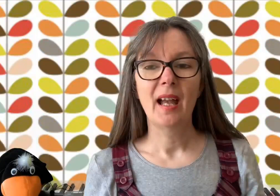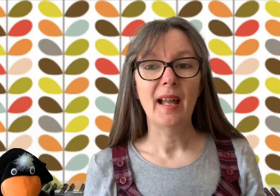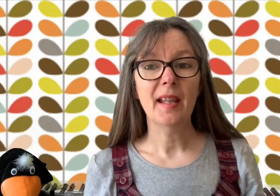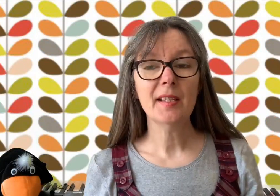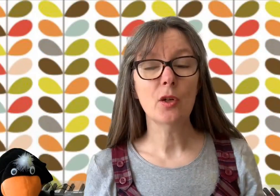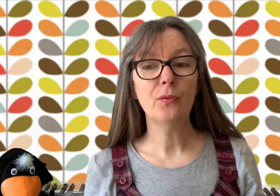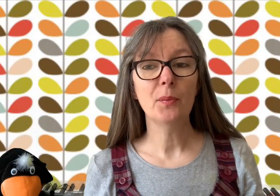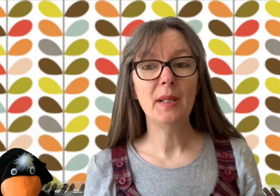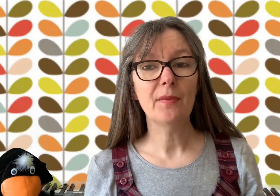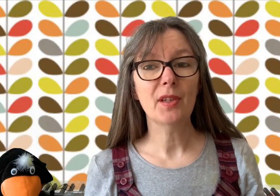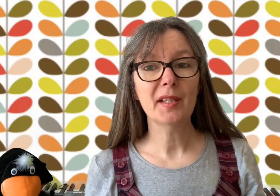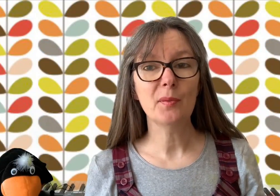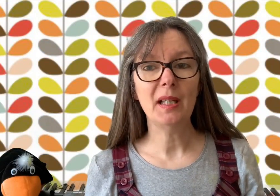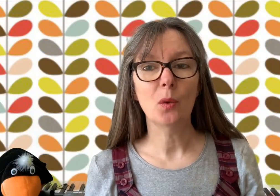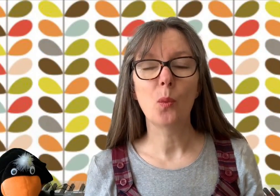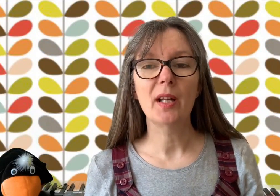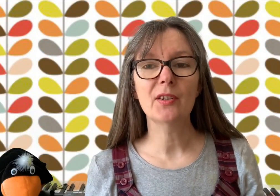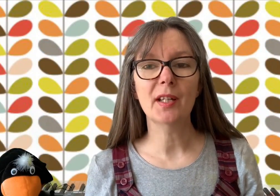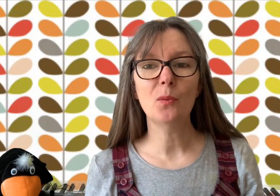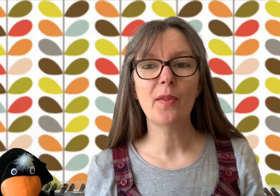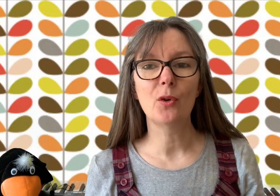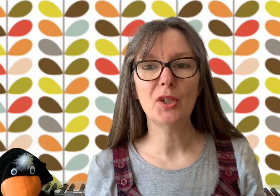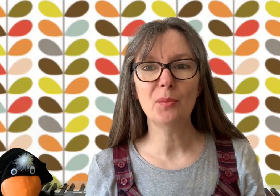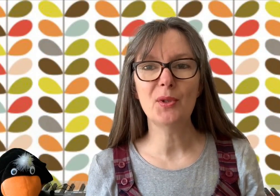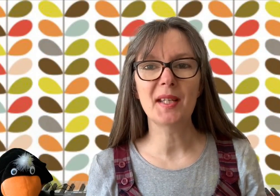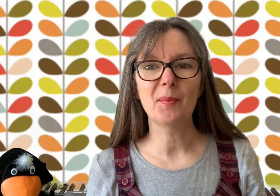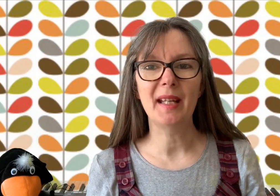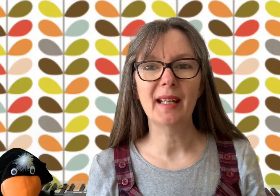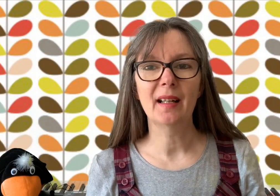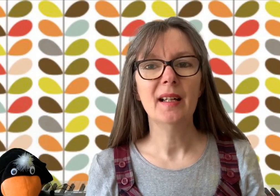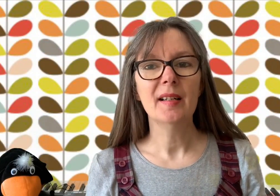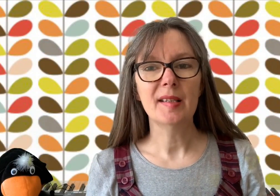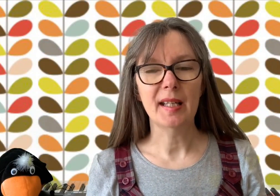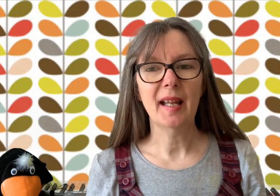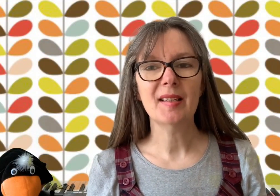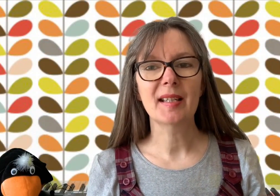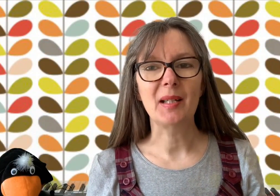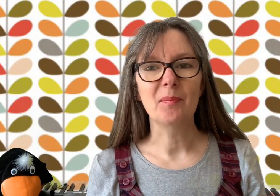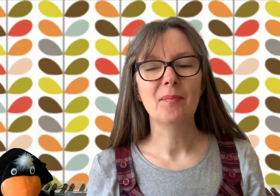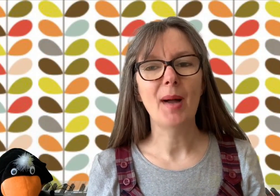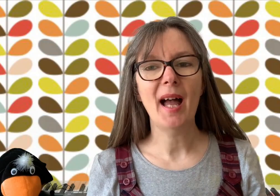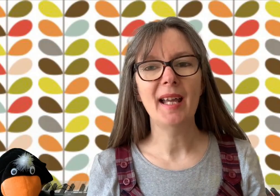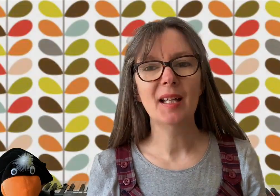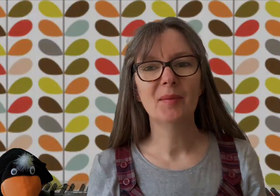And that's all from me for this week. Well done with all your music making. See you next time. Bye!